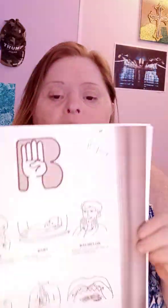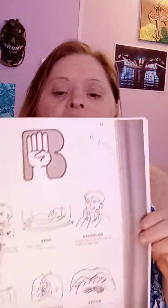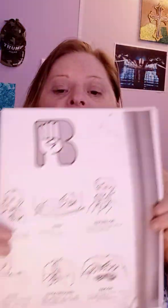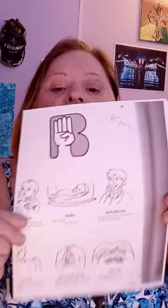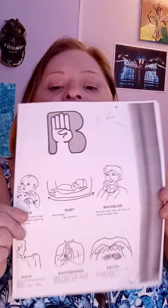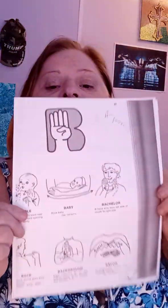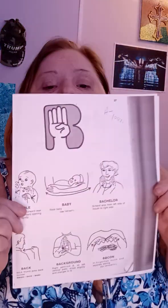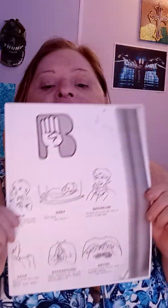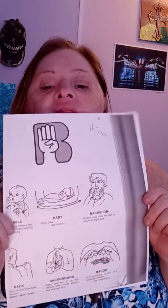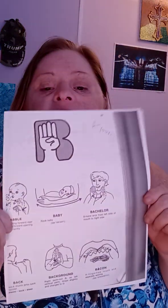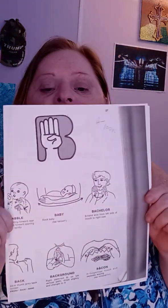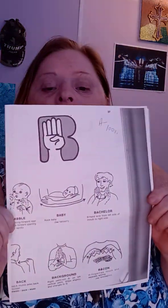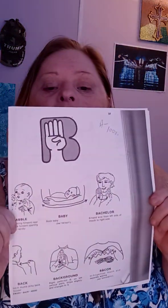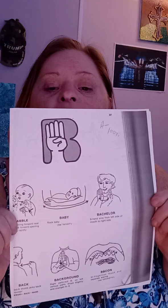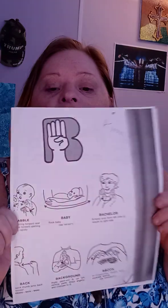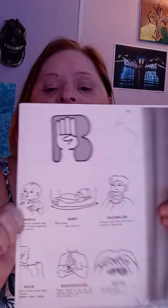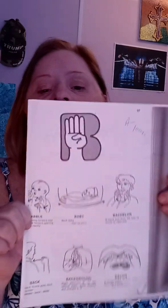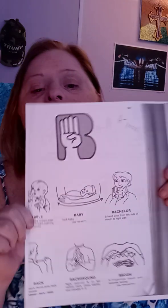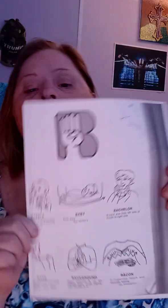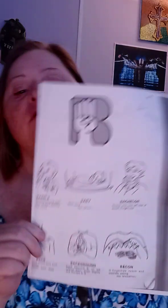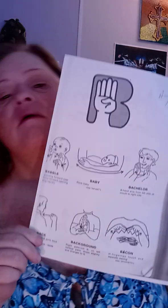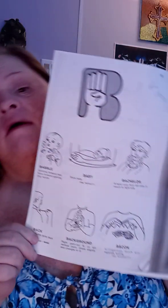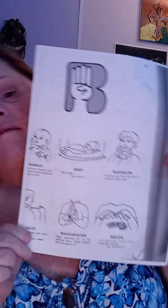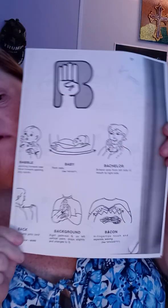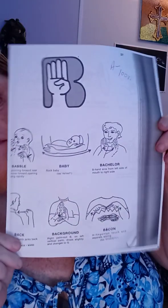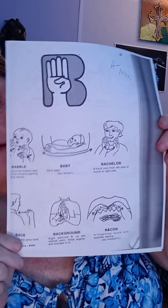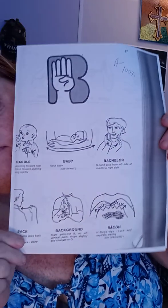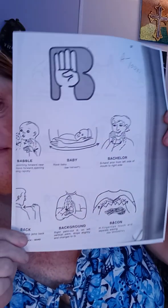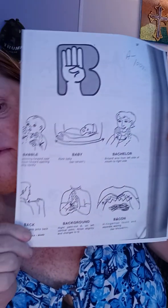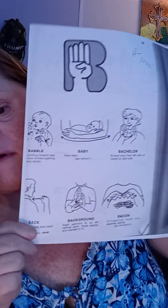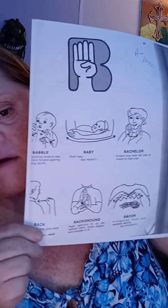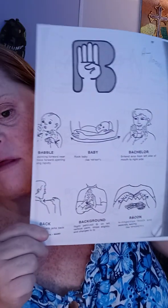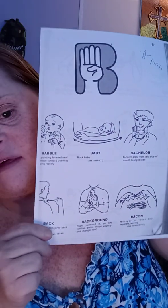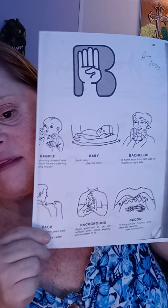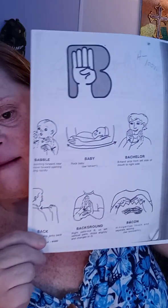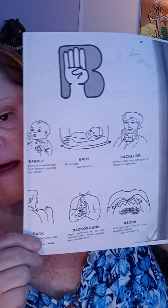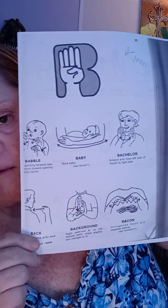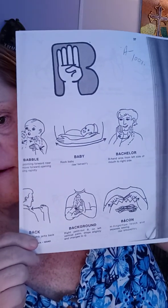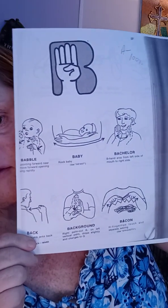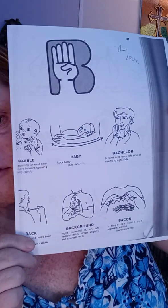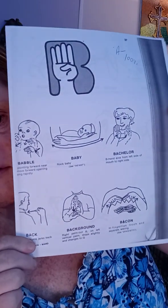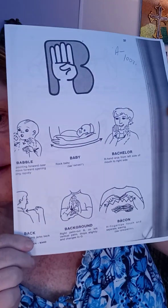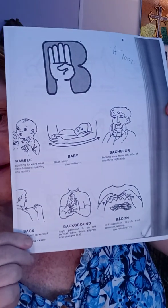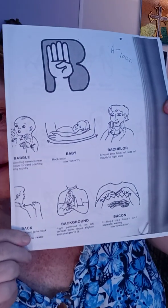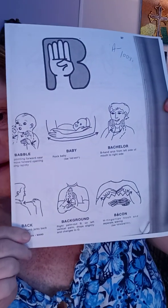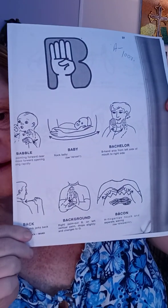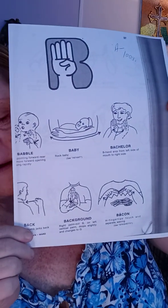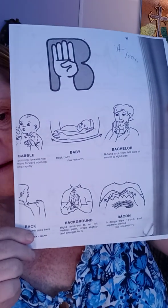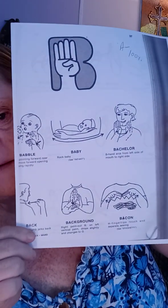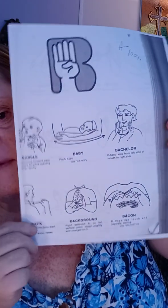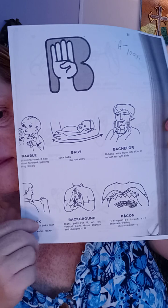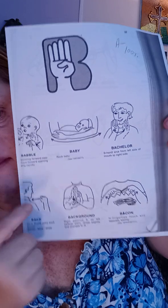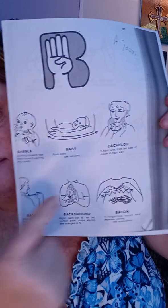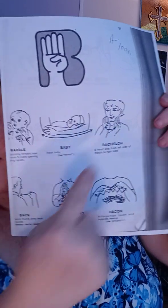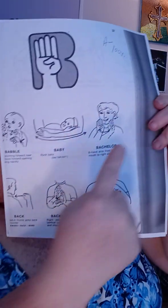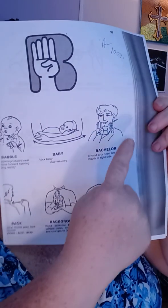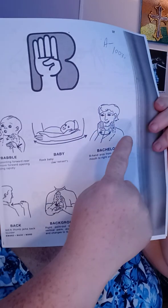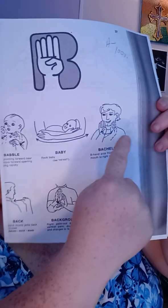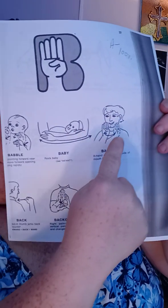You know, stuff like this would be nice to do for people who just sign language. This is the sign language